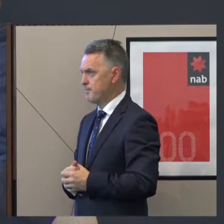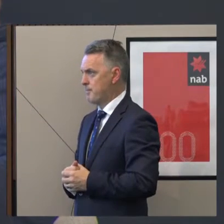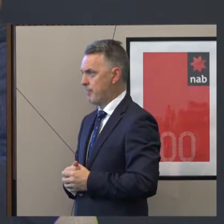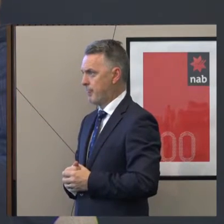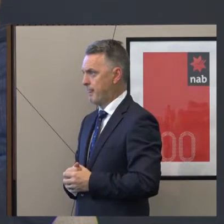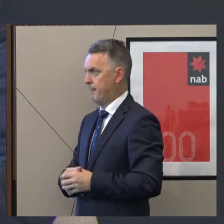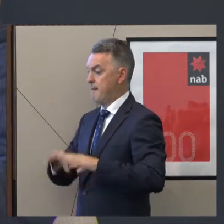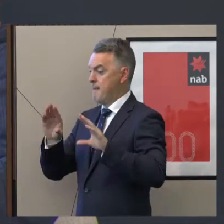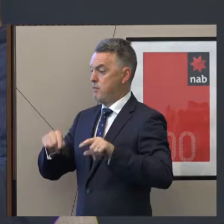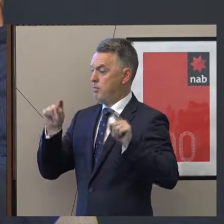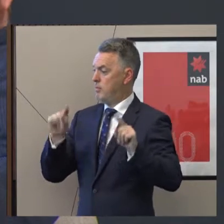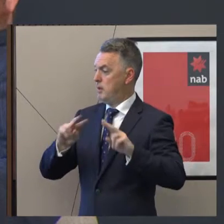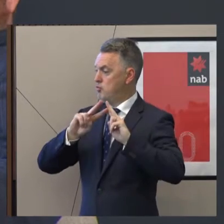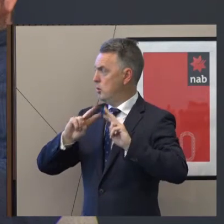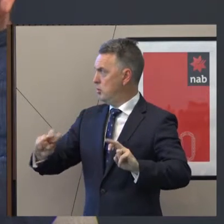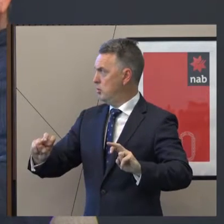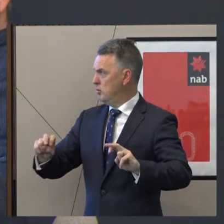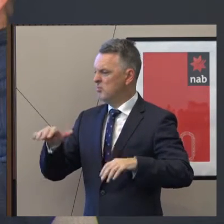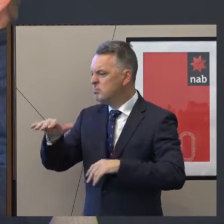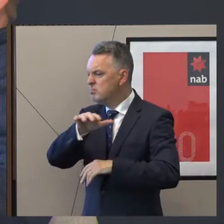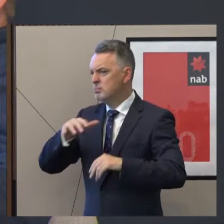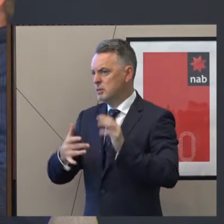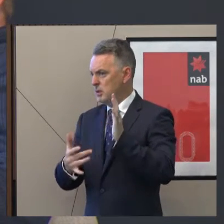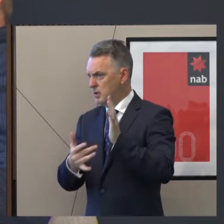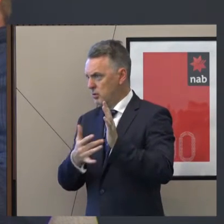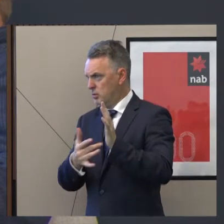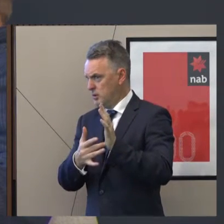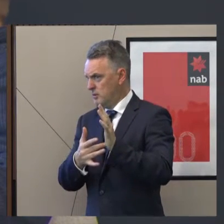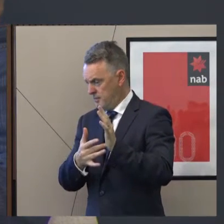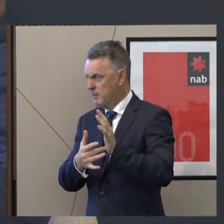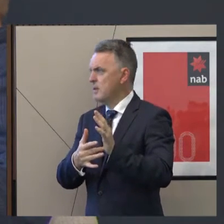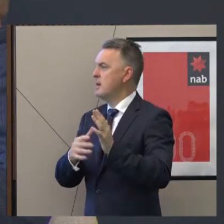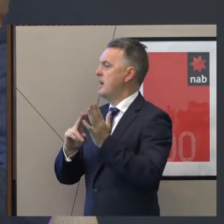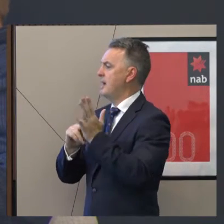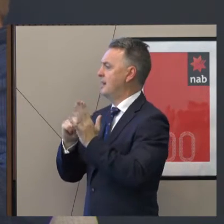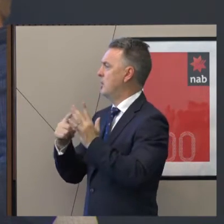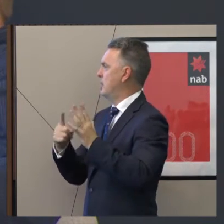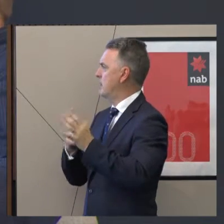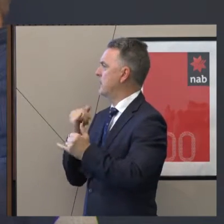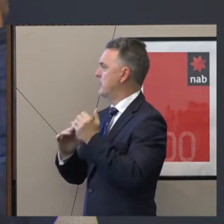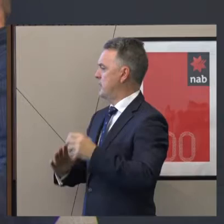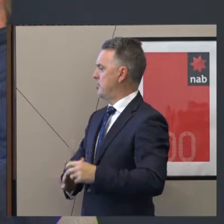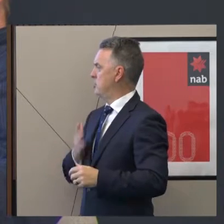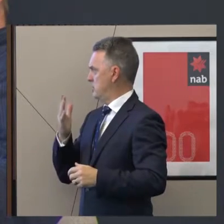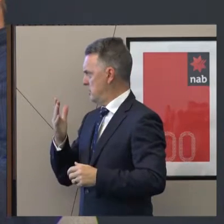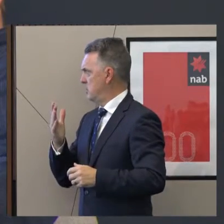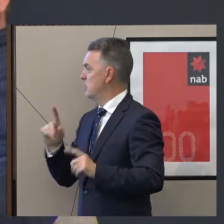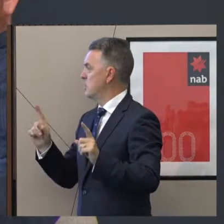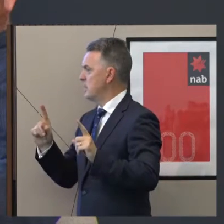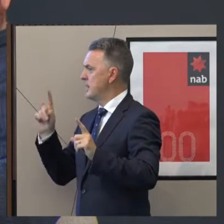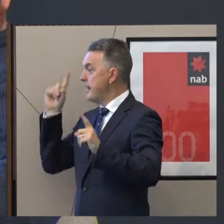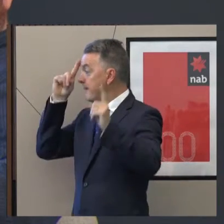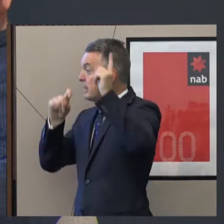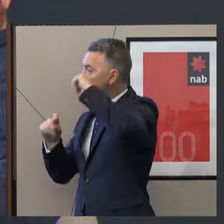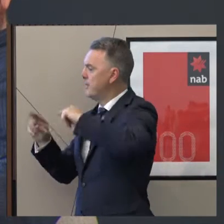Building on that research agenda around technology, the NDIA is very interested in innovations in